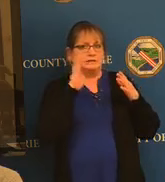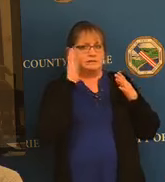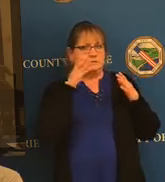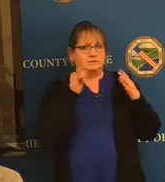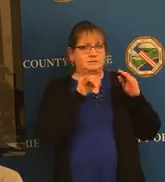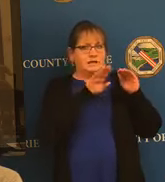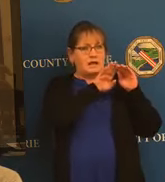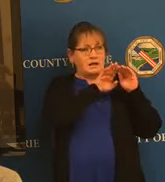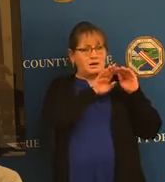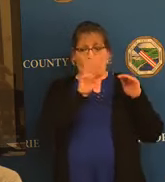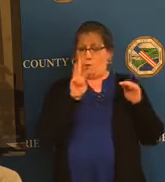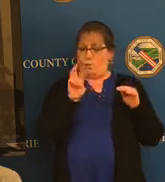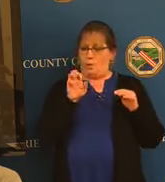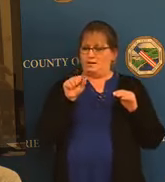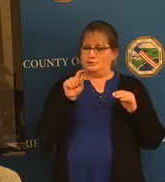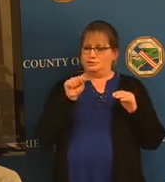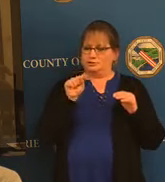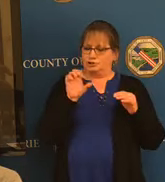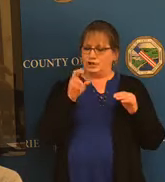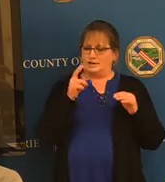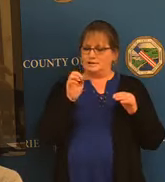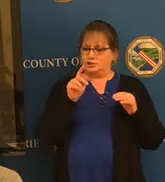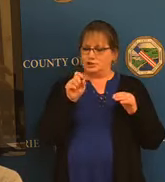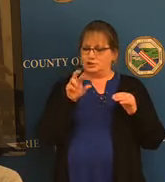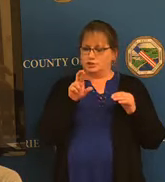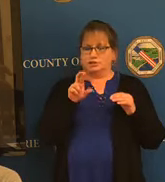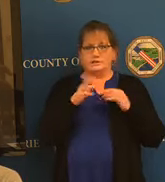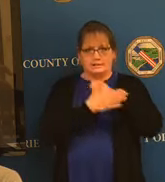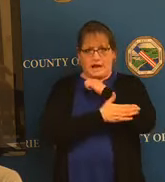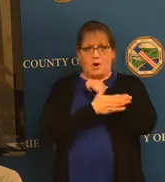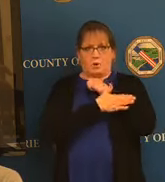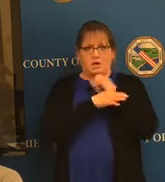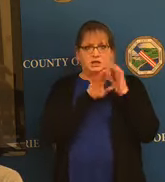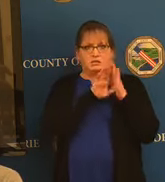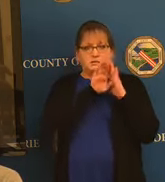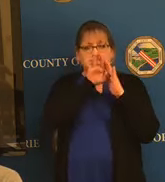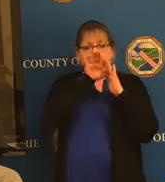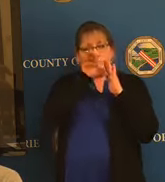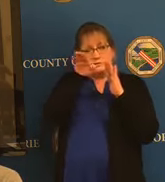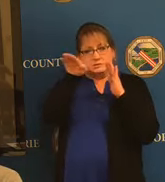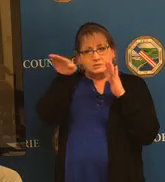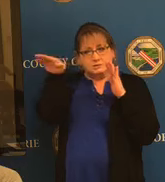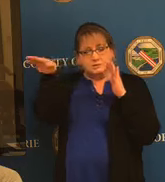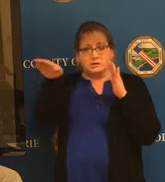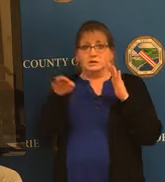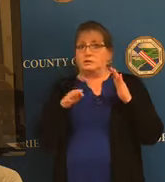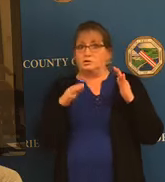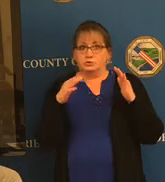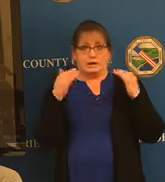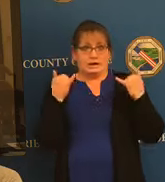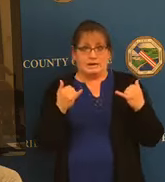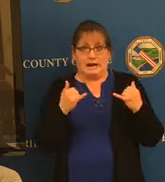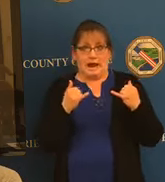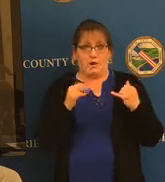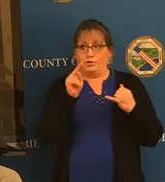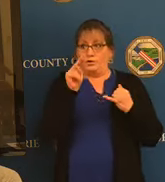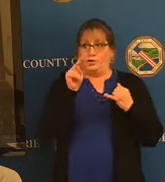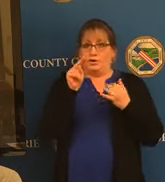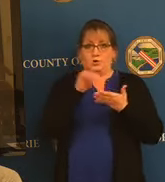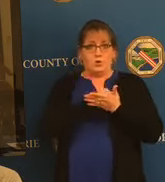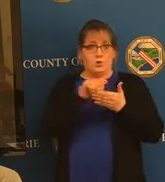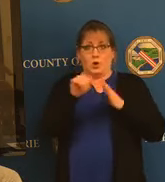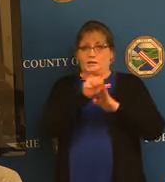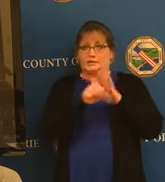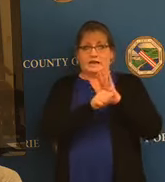in Westchester County, but things in New York City are pretty bad right now, to the point where New York State asked other